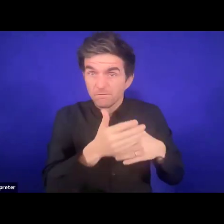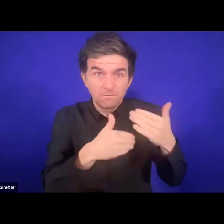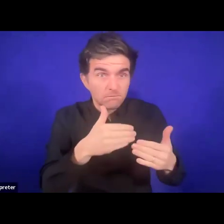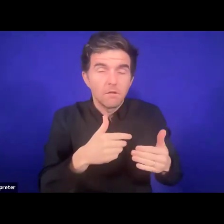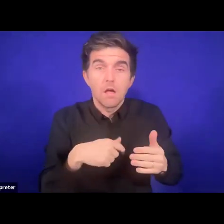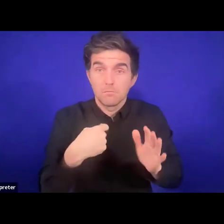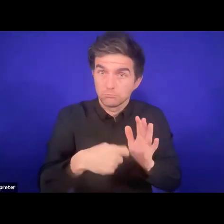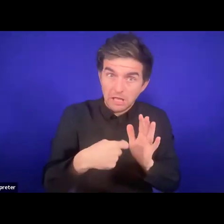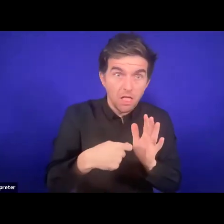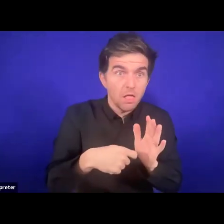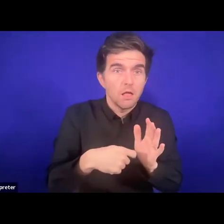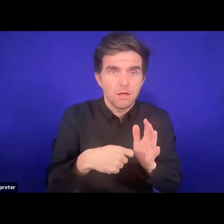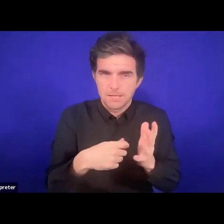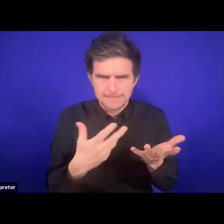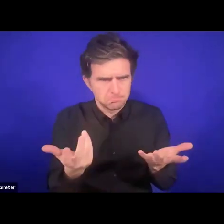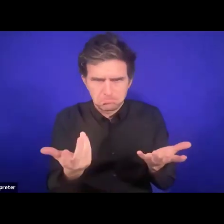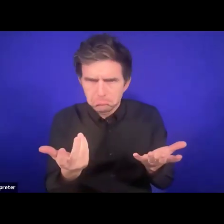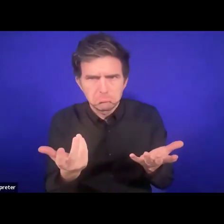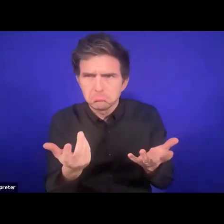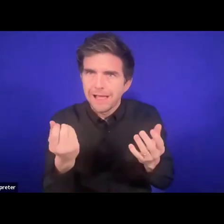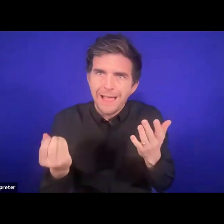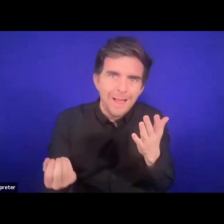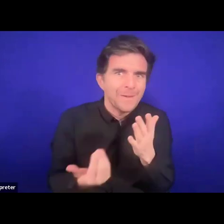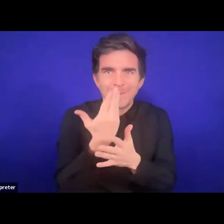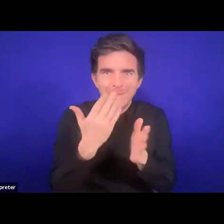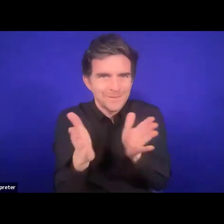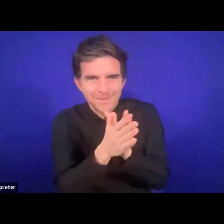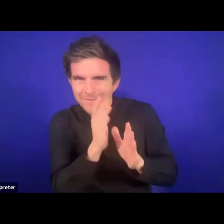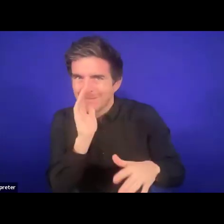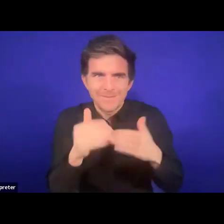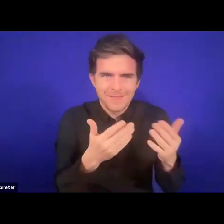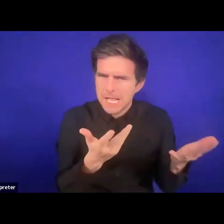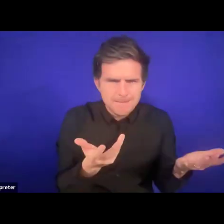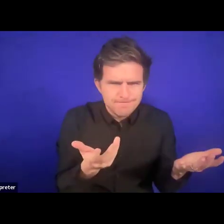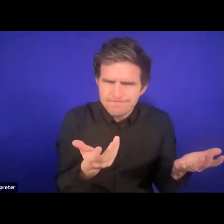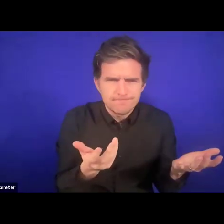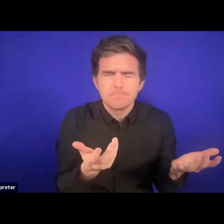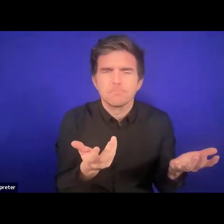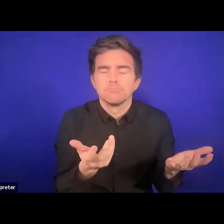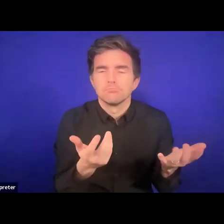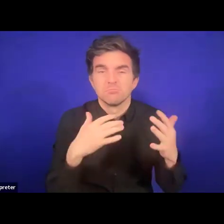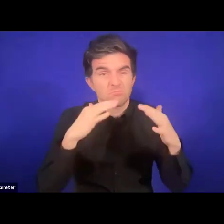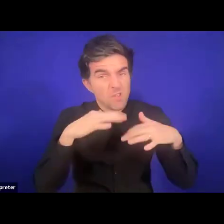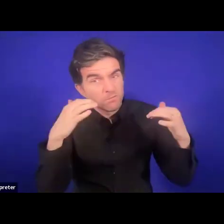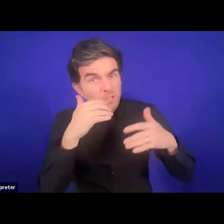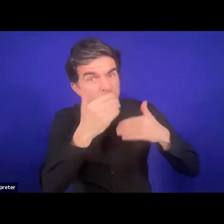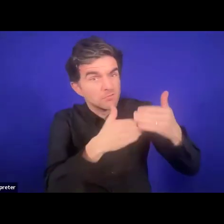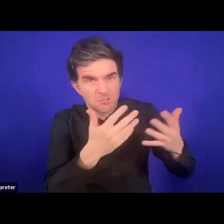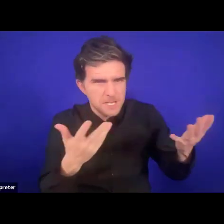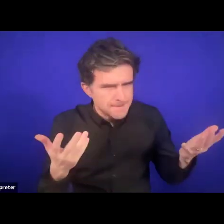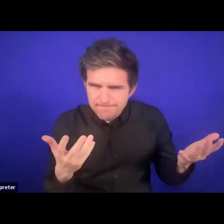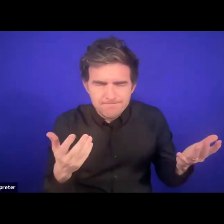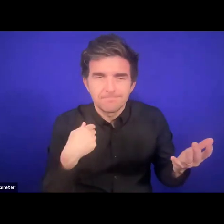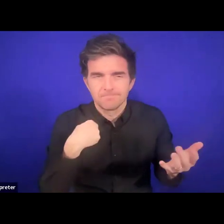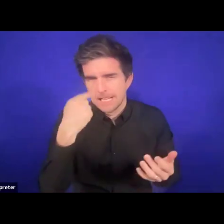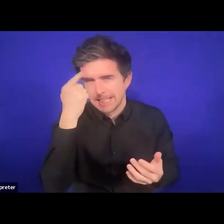existing experience in country to strengthen this process. So it has been quite helpful in the dialogue